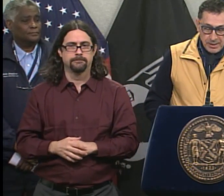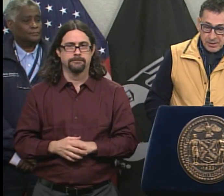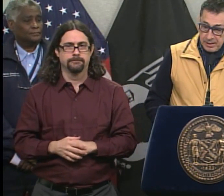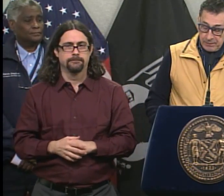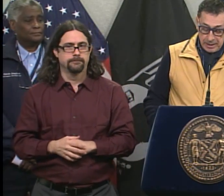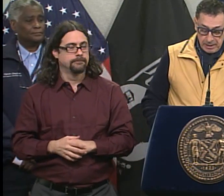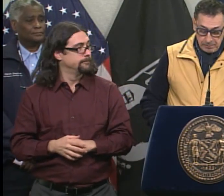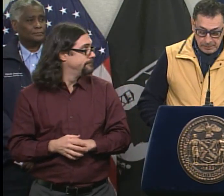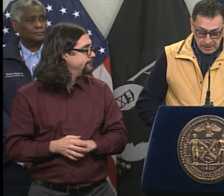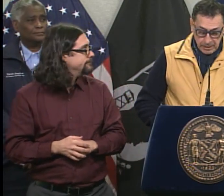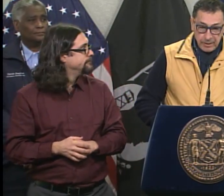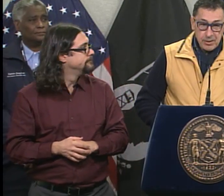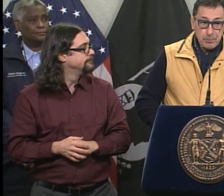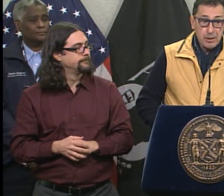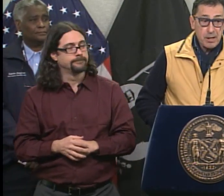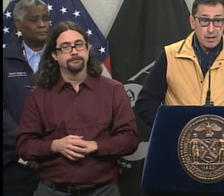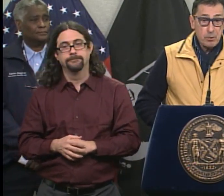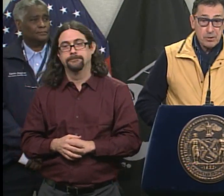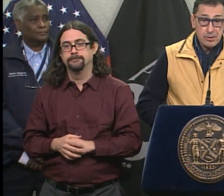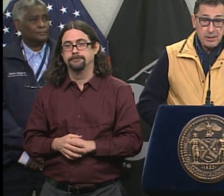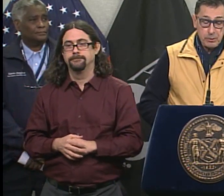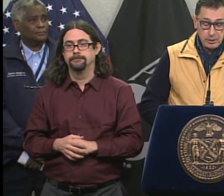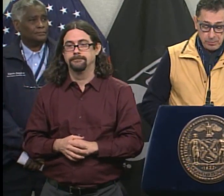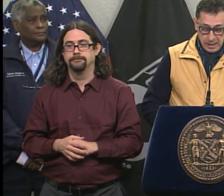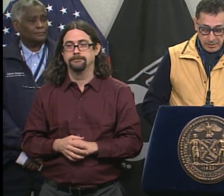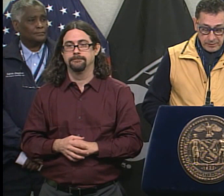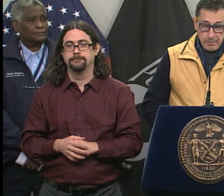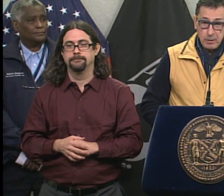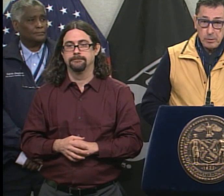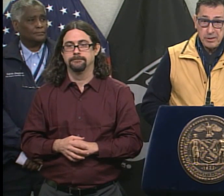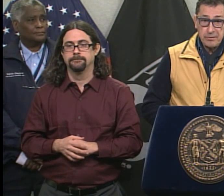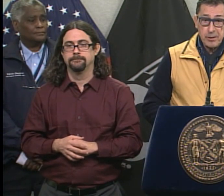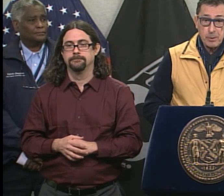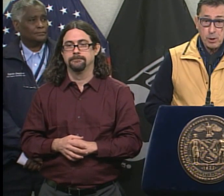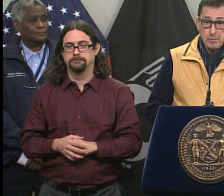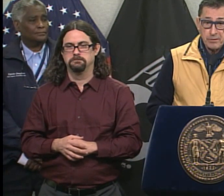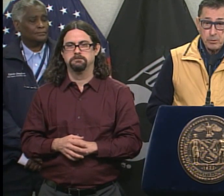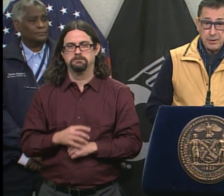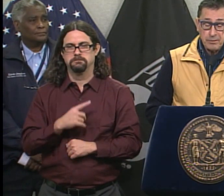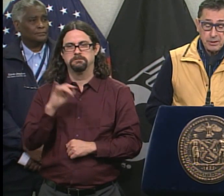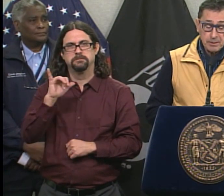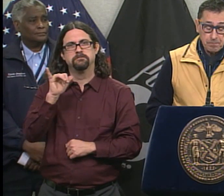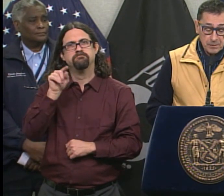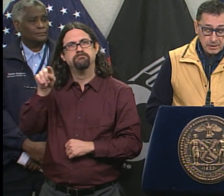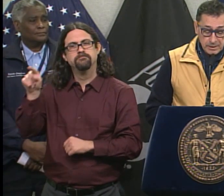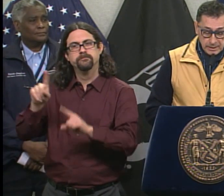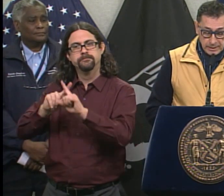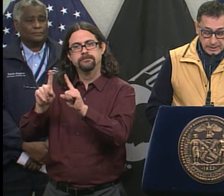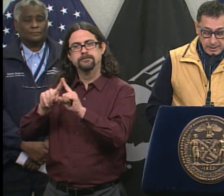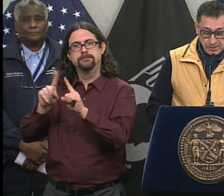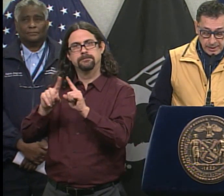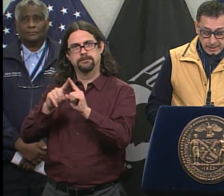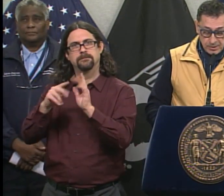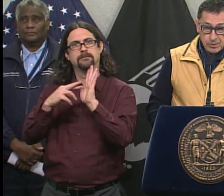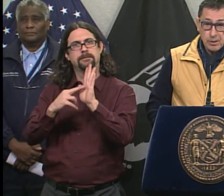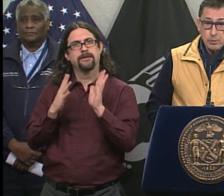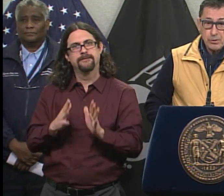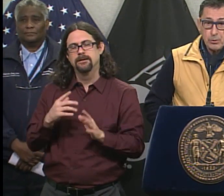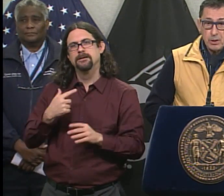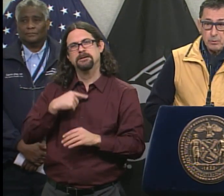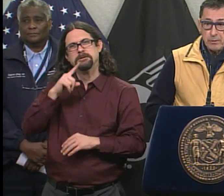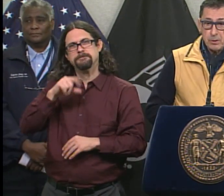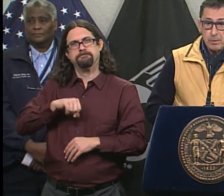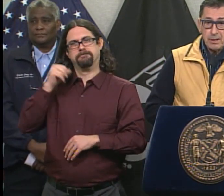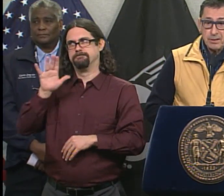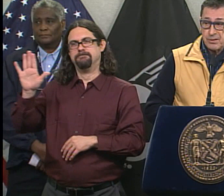Well, as my colleagues up here, I am also equally proud of the men and women of the fire department for what they've done. Yesterday, as the snow was